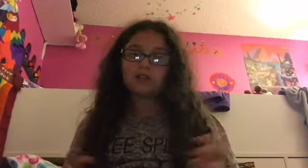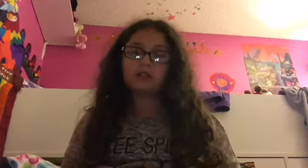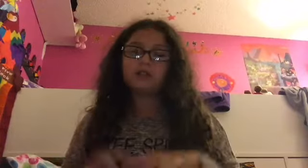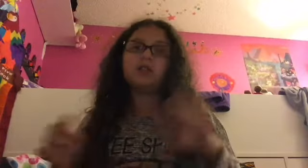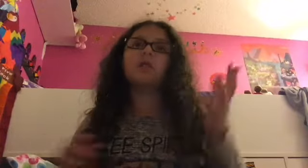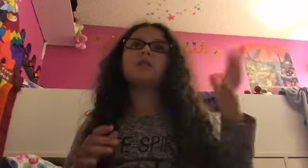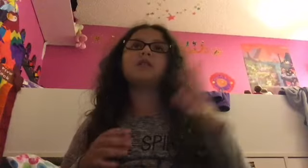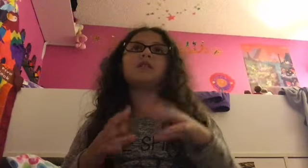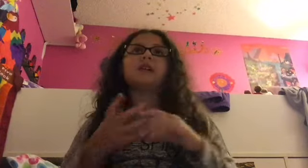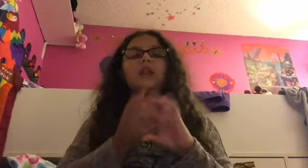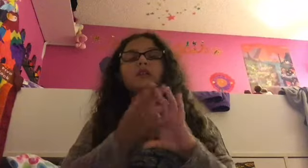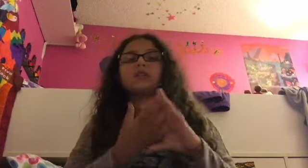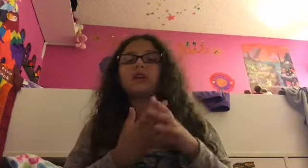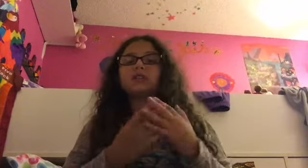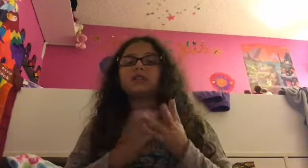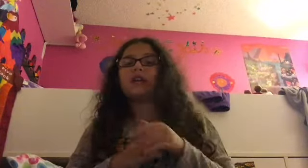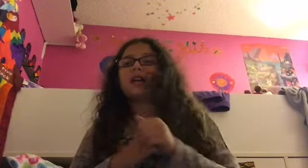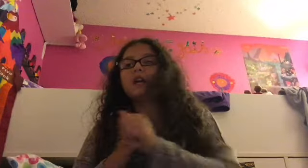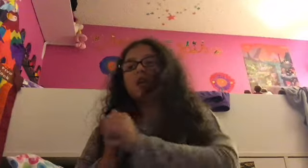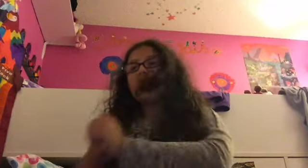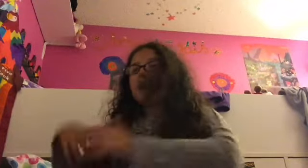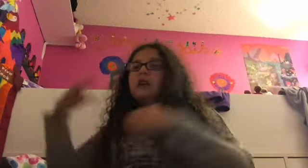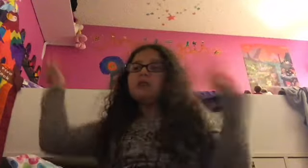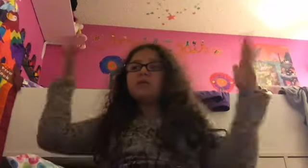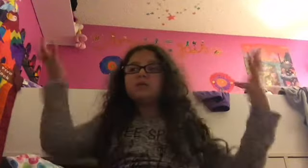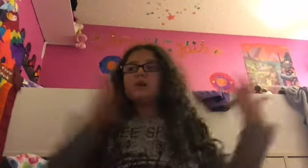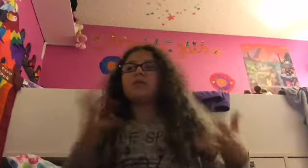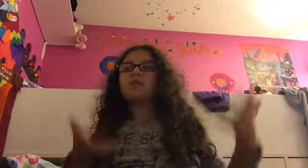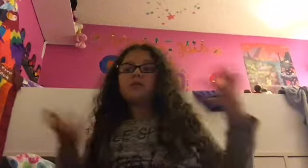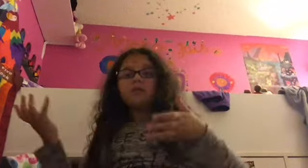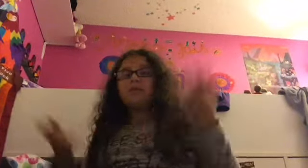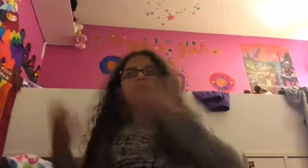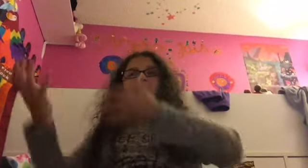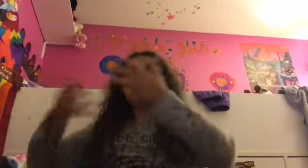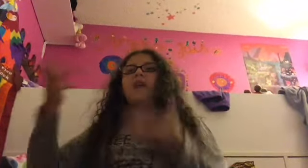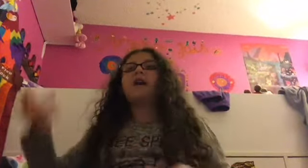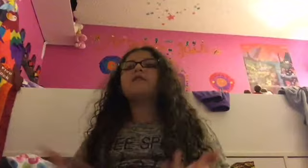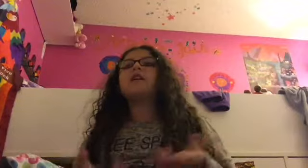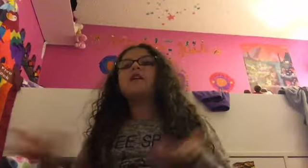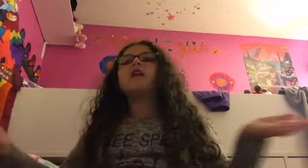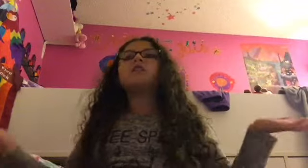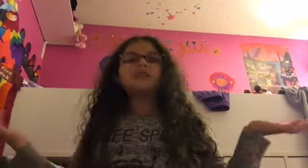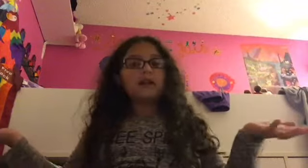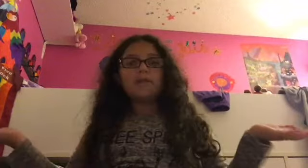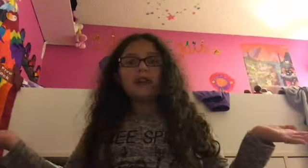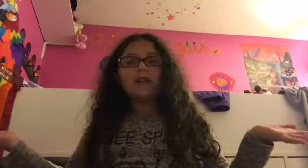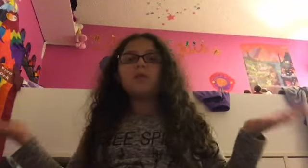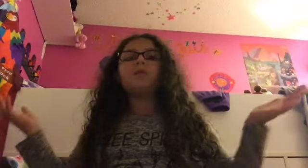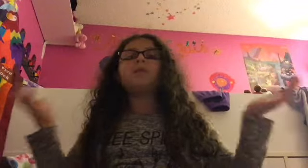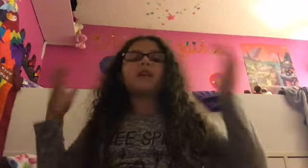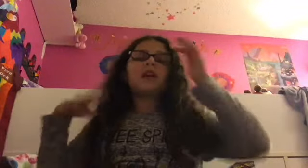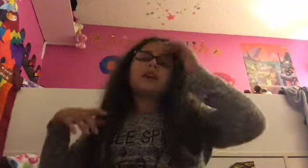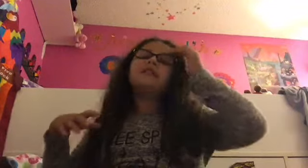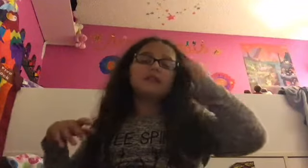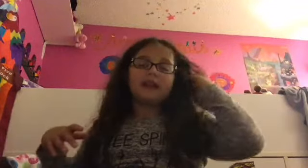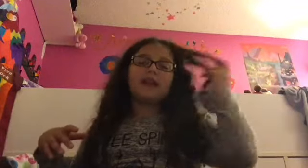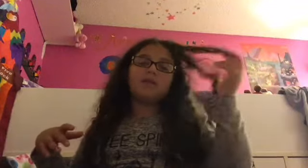animal songs, no other songs, like Animals by Maroon 5 or something, including animals,